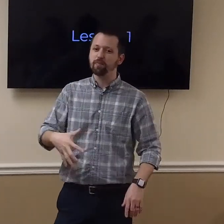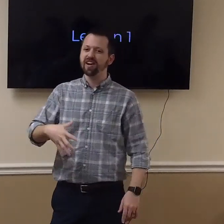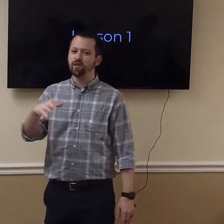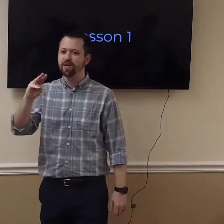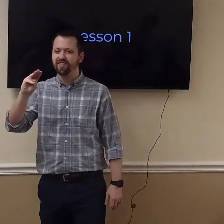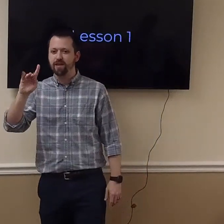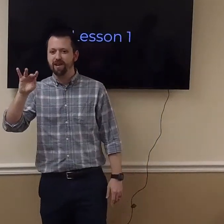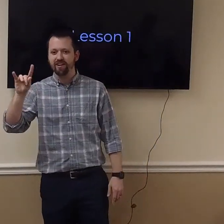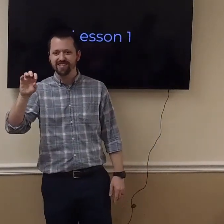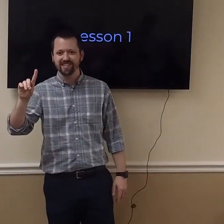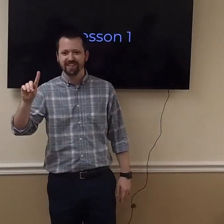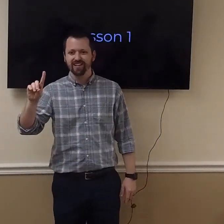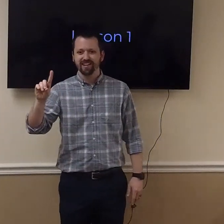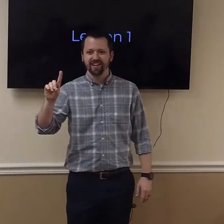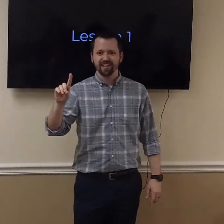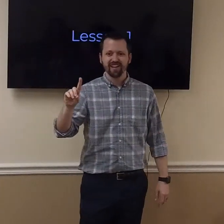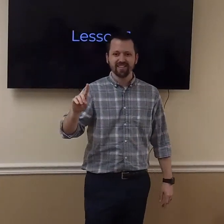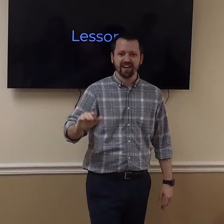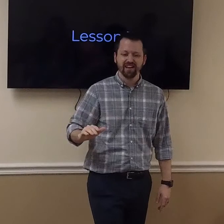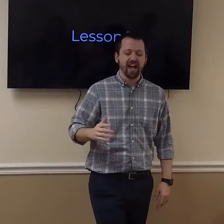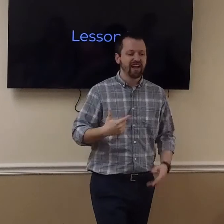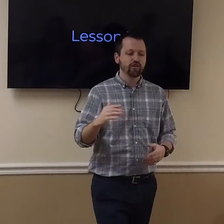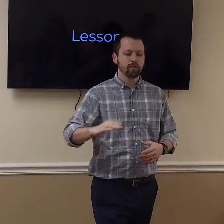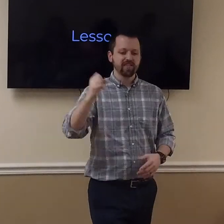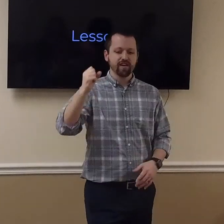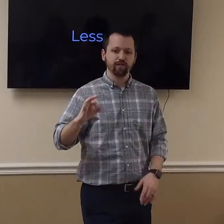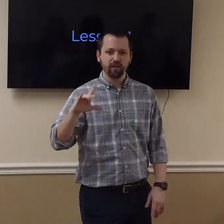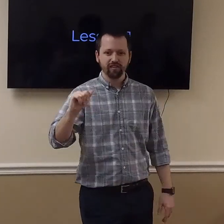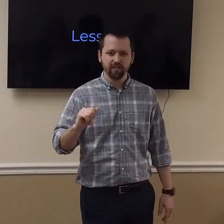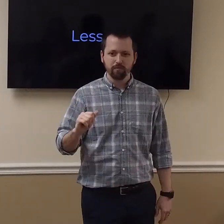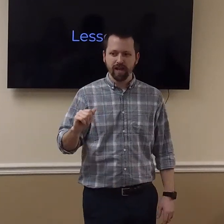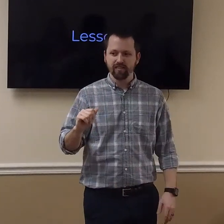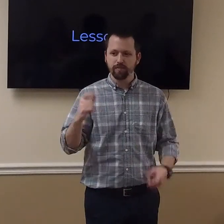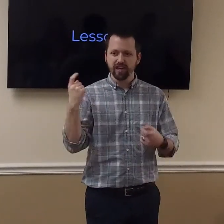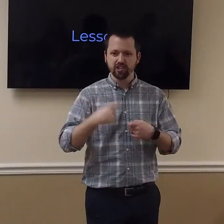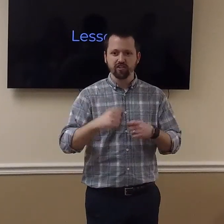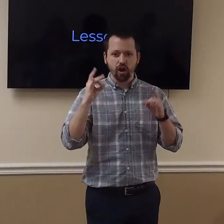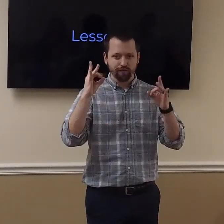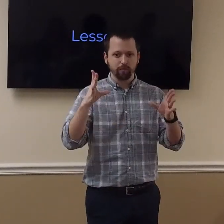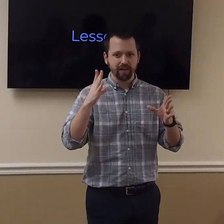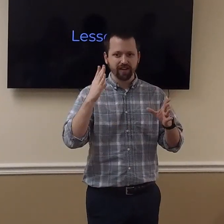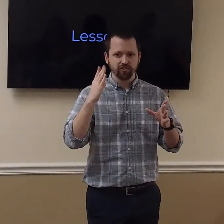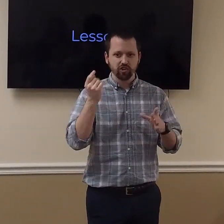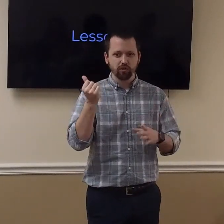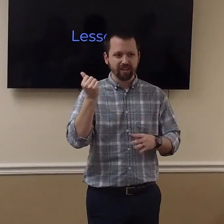pregnant when you didn't say embarrassed. Yeah, no. Because I grew up in South Florida, so my Spanish is awful, but there's a little bit